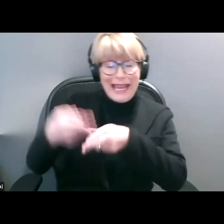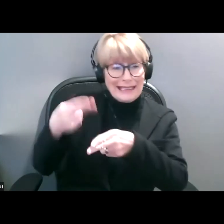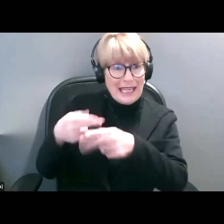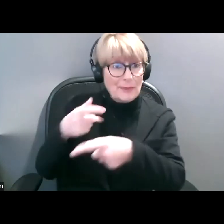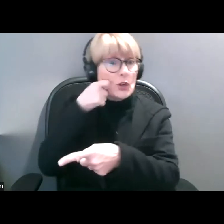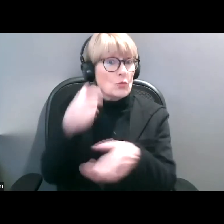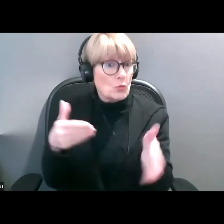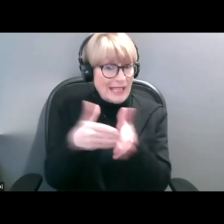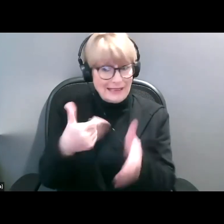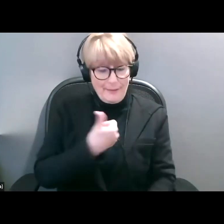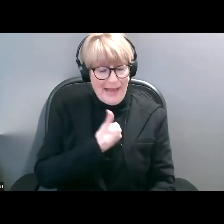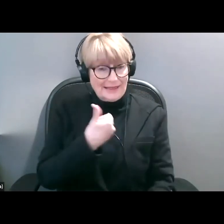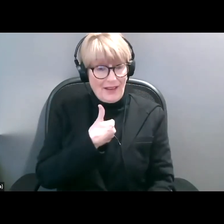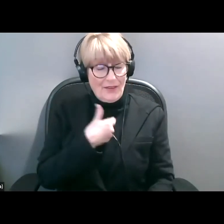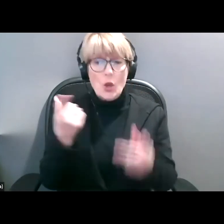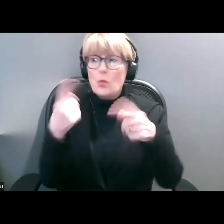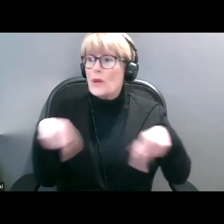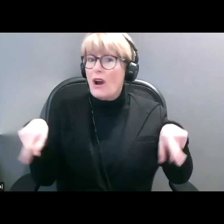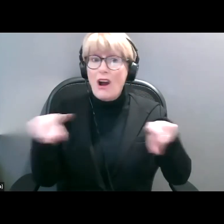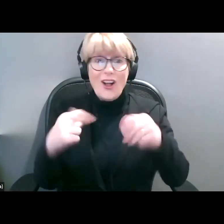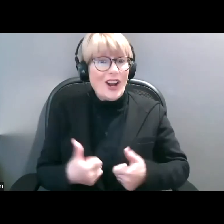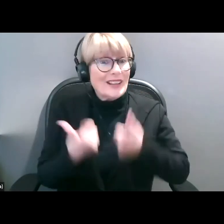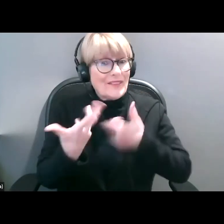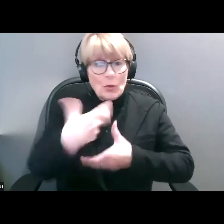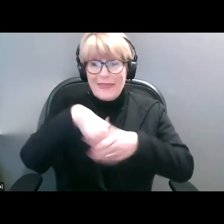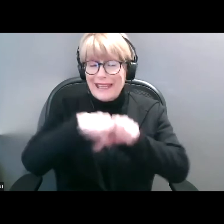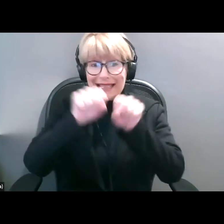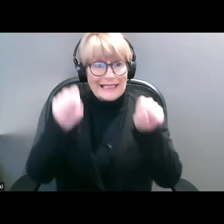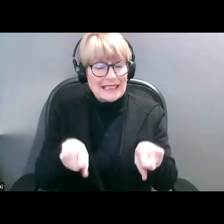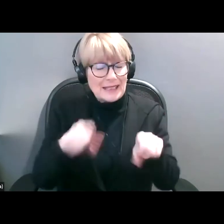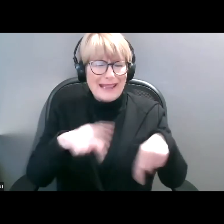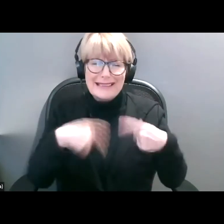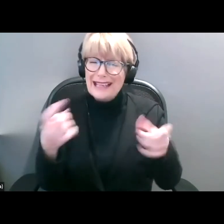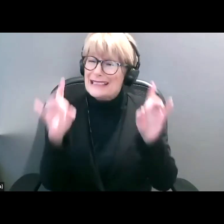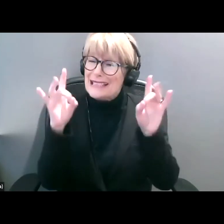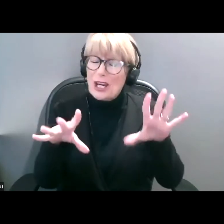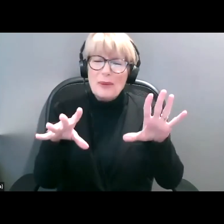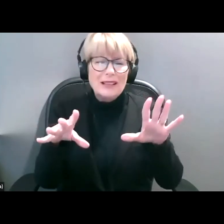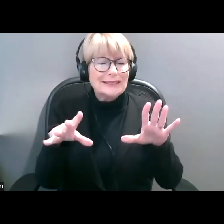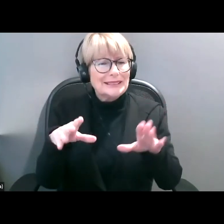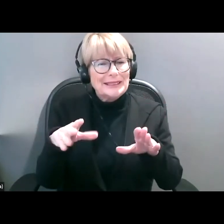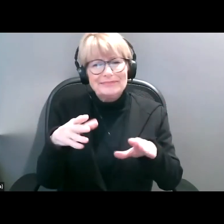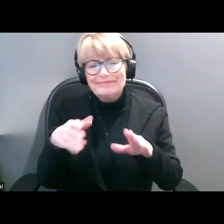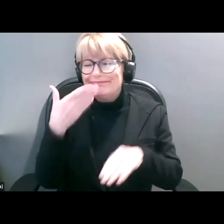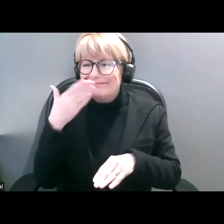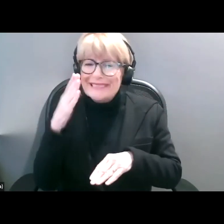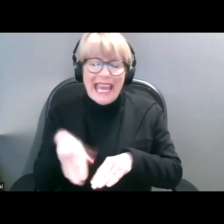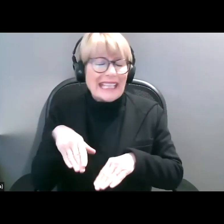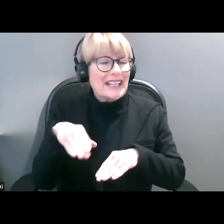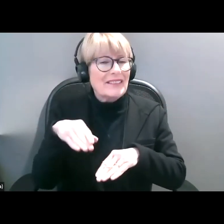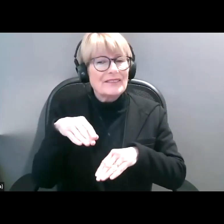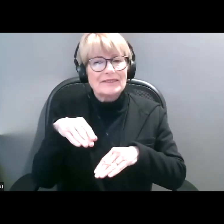we're all living within the system which has had terrible negative consequences on life and